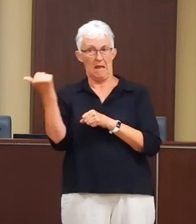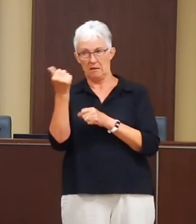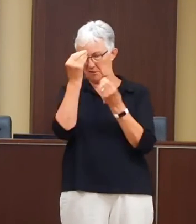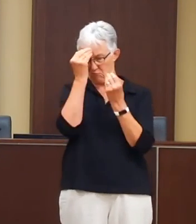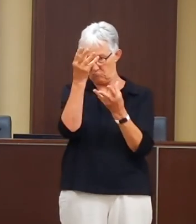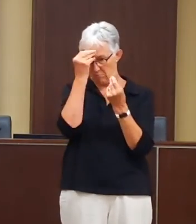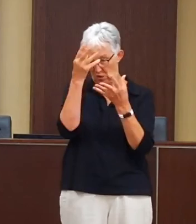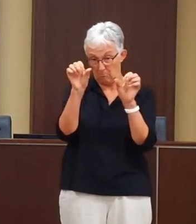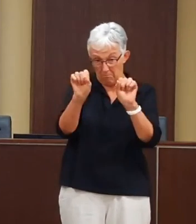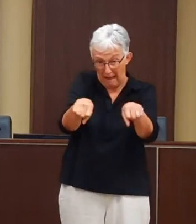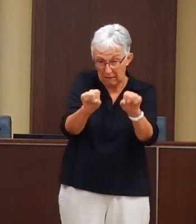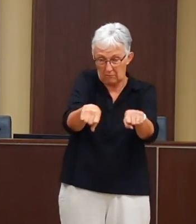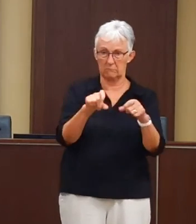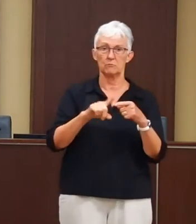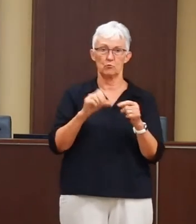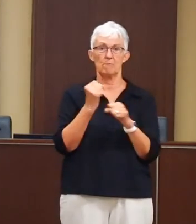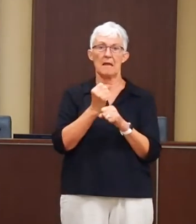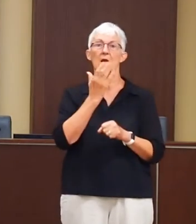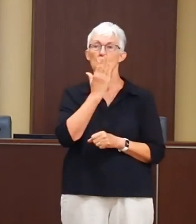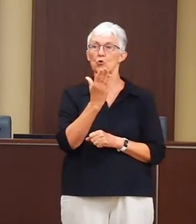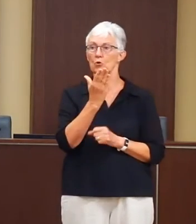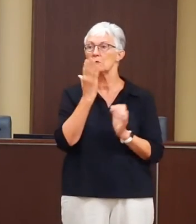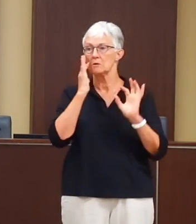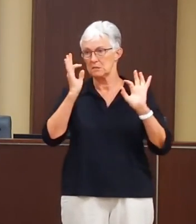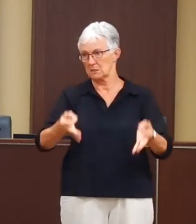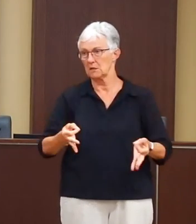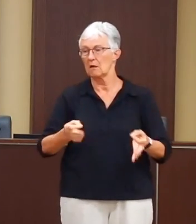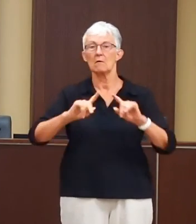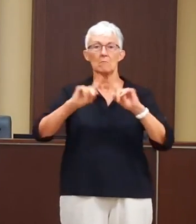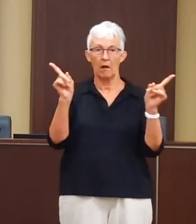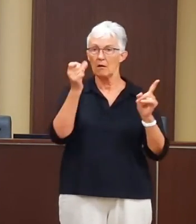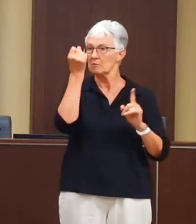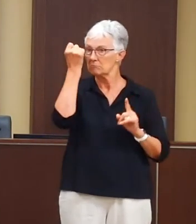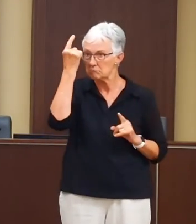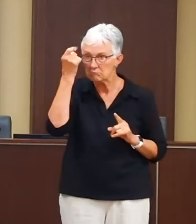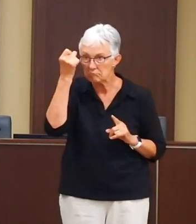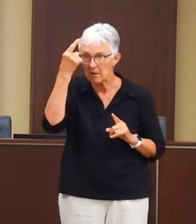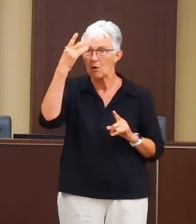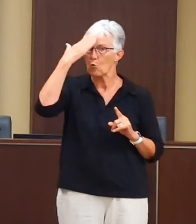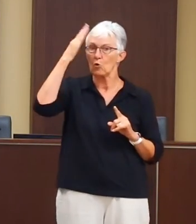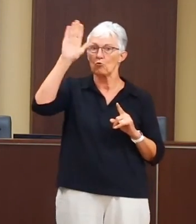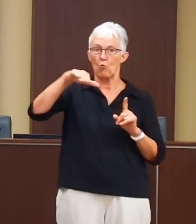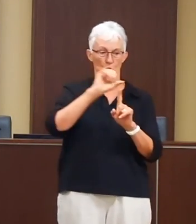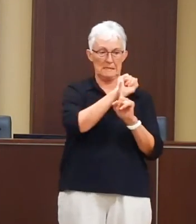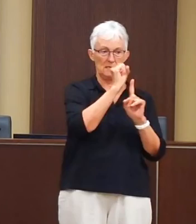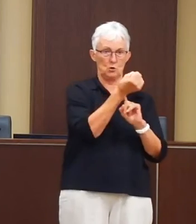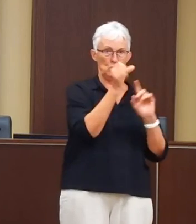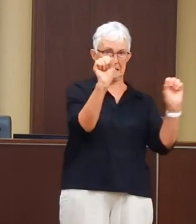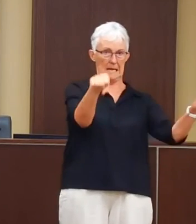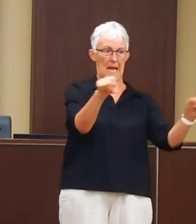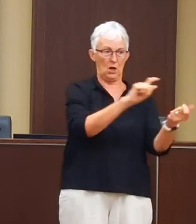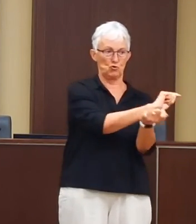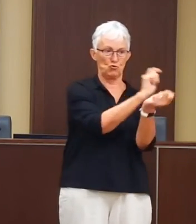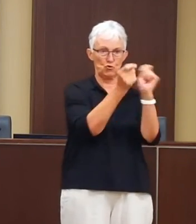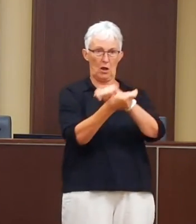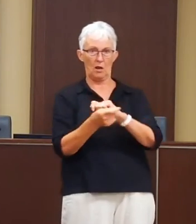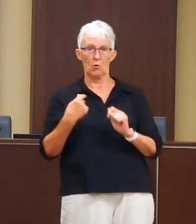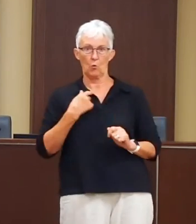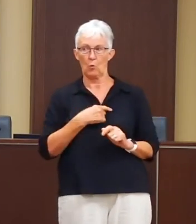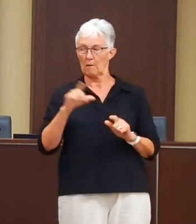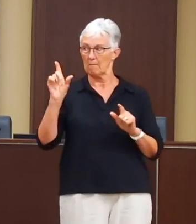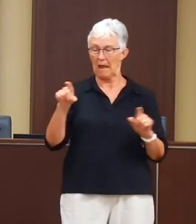can. Again, understanding that conditions are going to change, and we have to be very fluid. But we also know